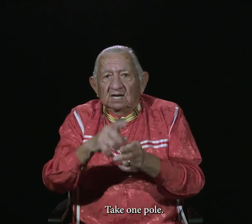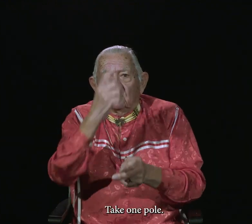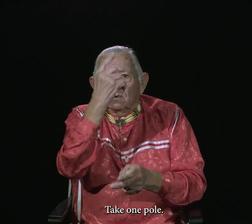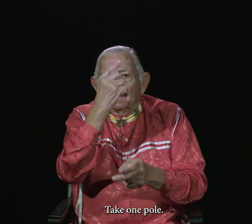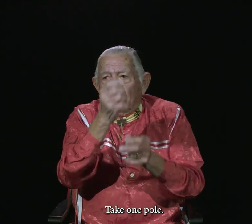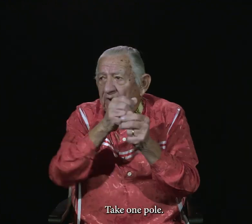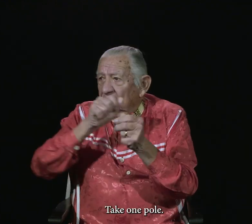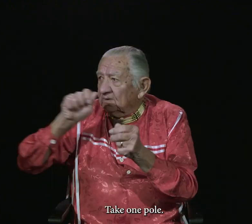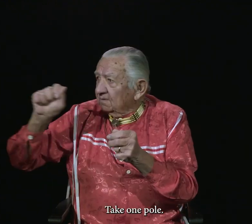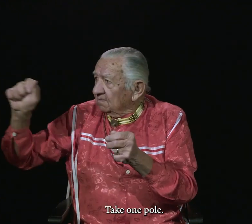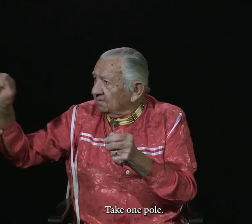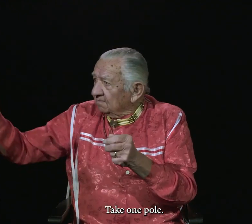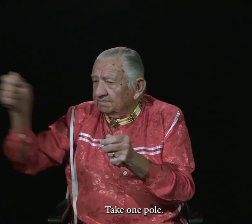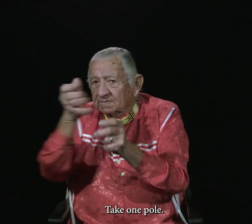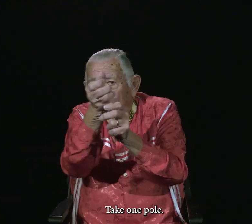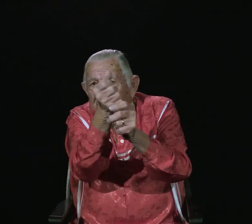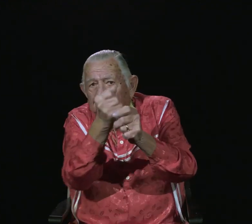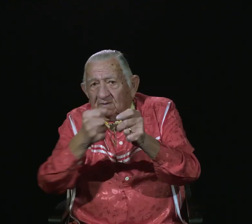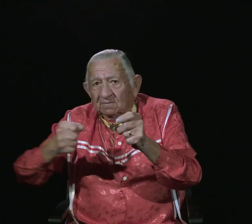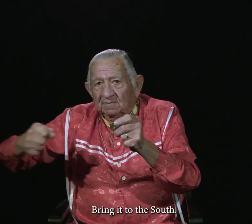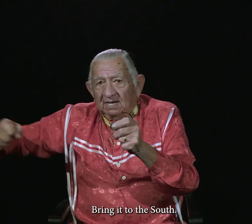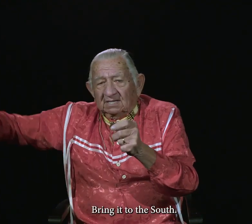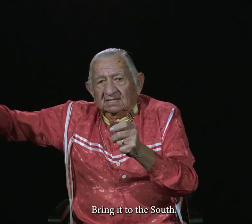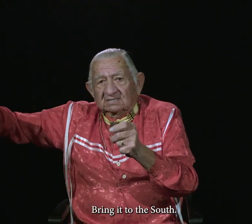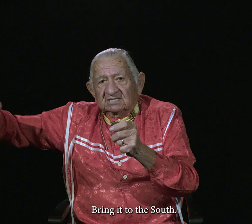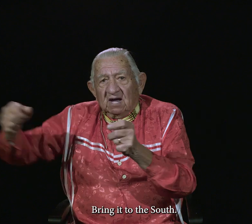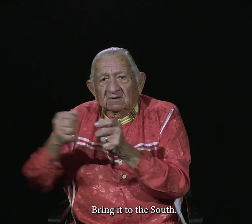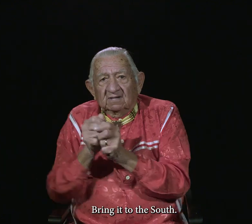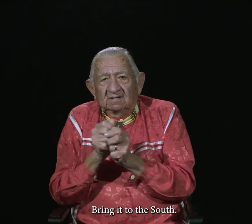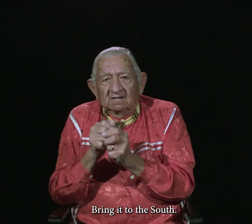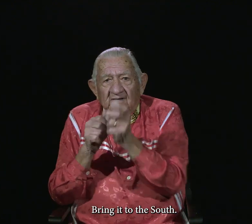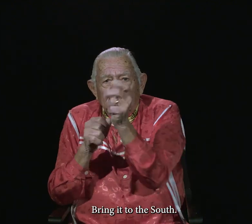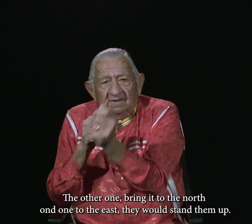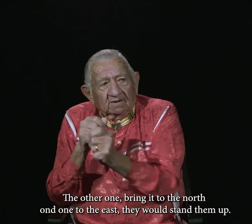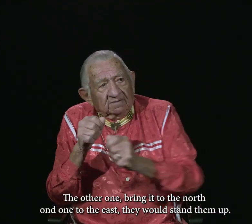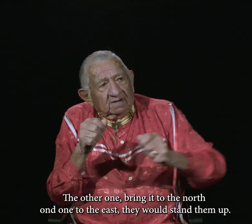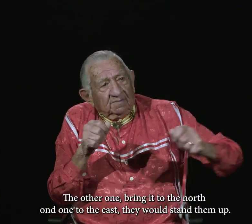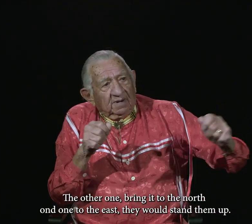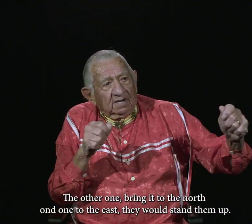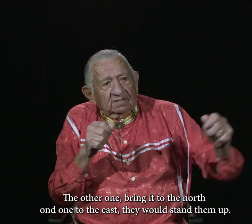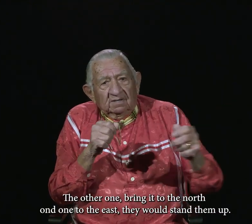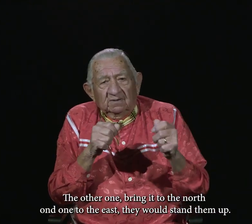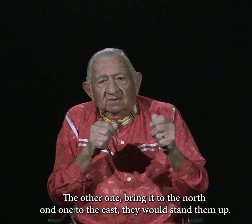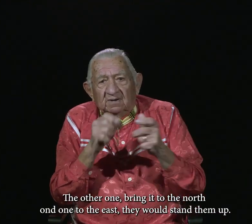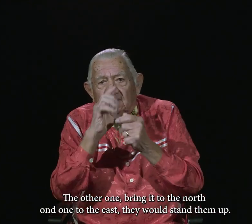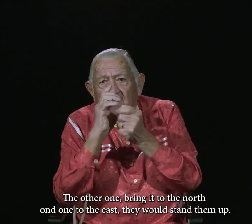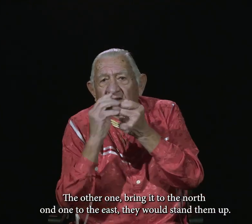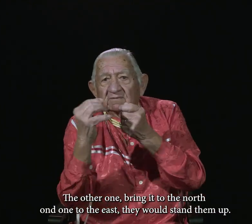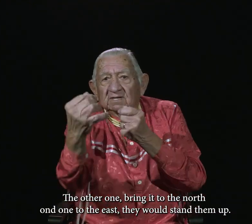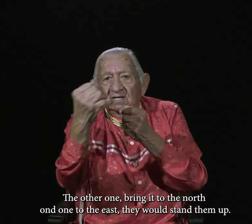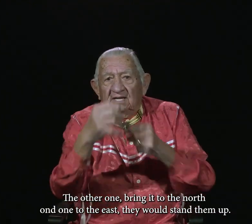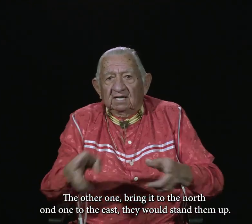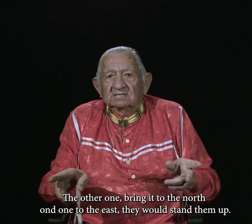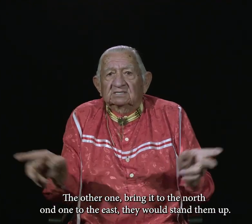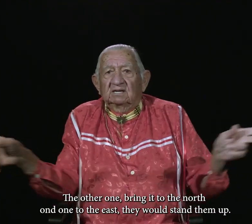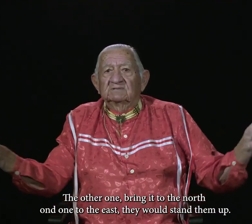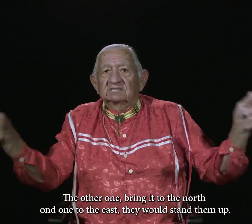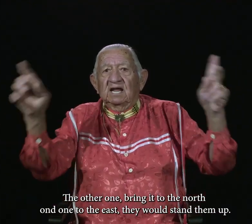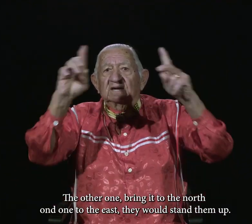take 1 pole, bring it to the south, the other they'd bring it to the north, the other one to the east. They would stand them